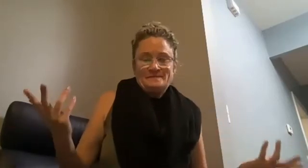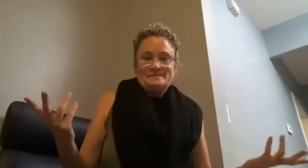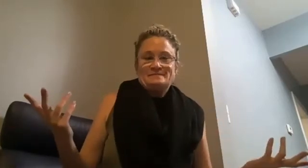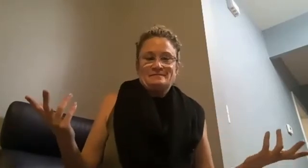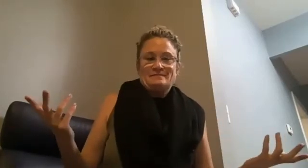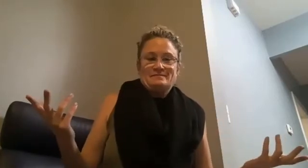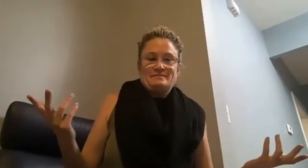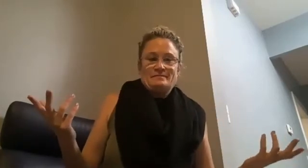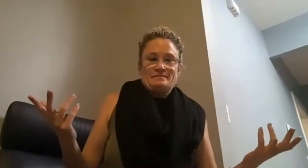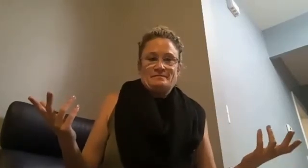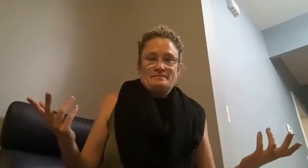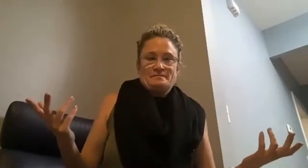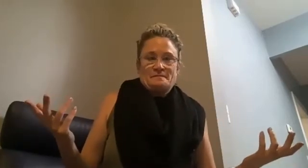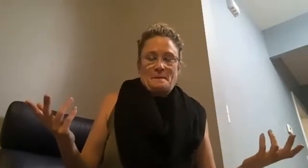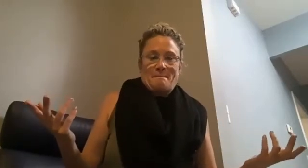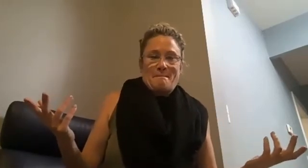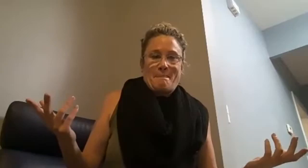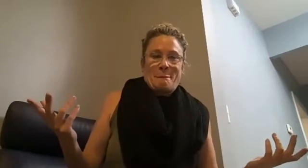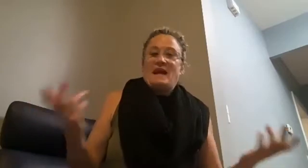And here's what I didn't write down. And this will